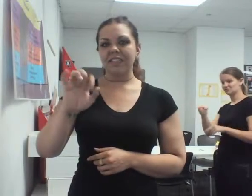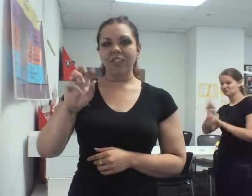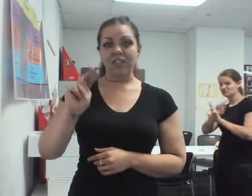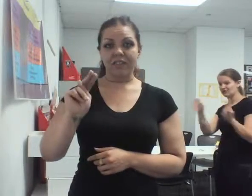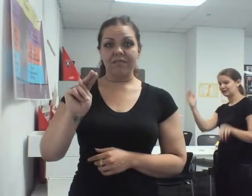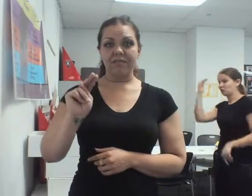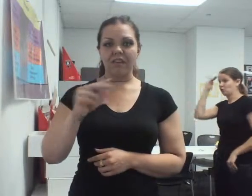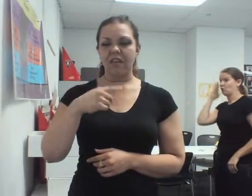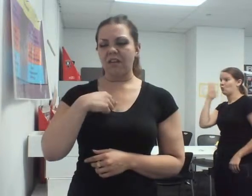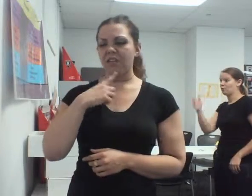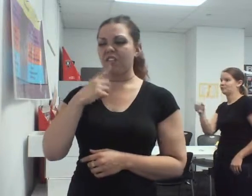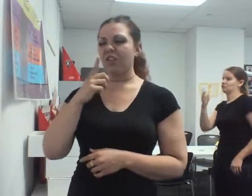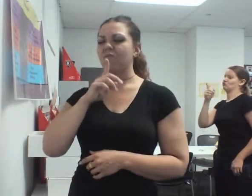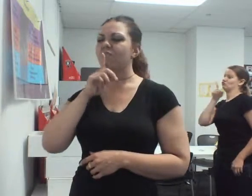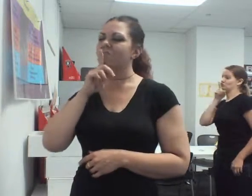In ASL, you would see somebody do.